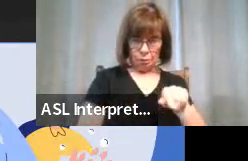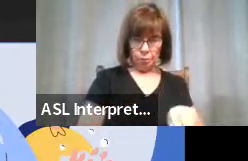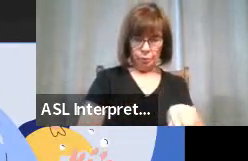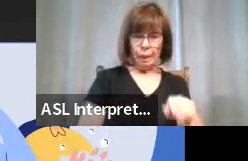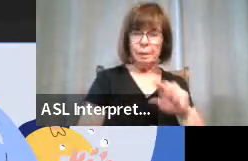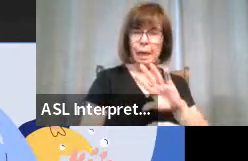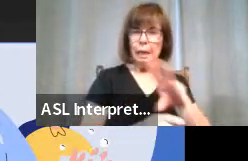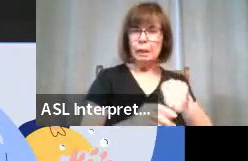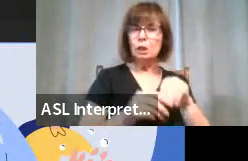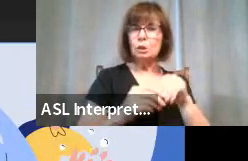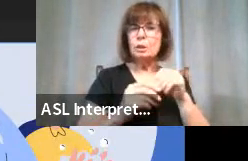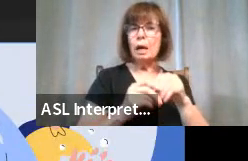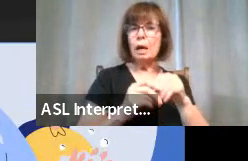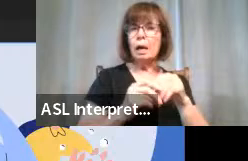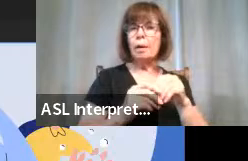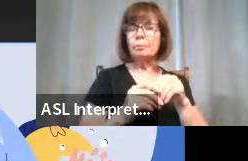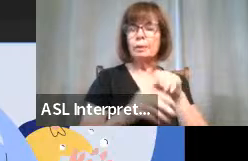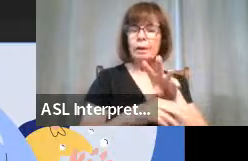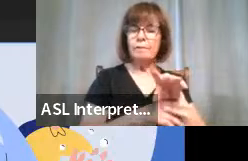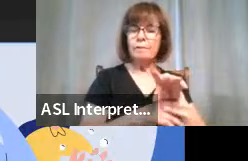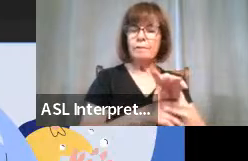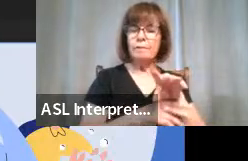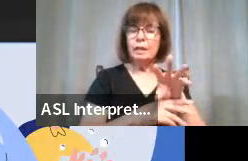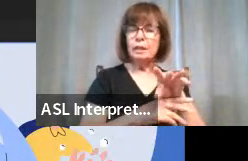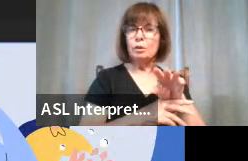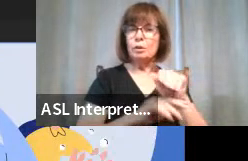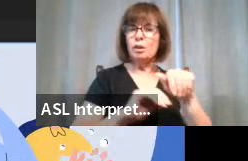to how to use kits.